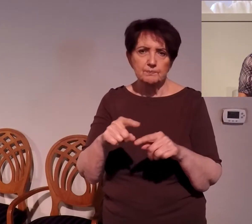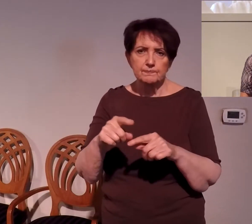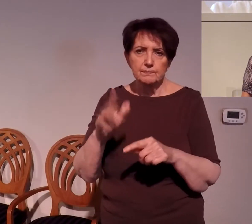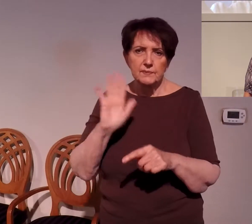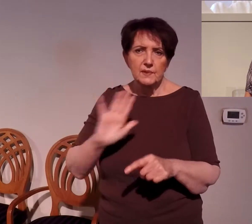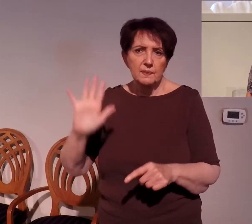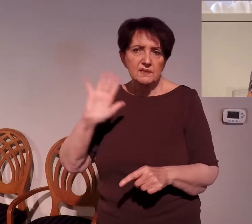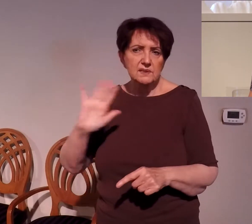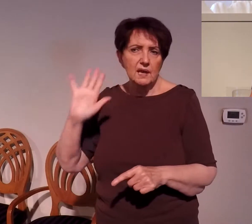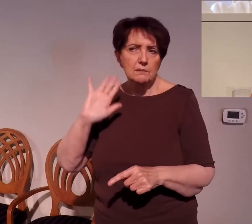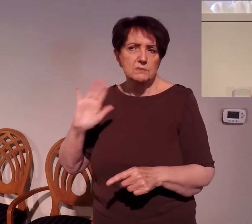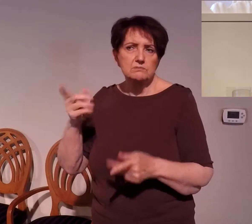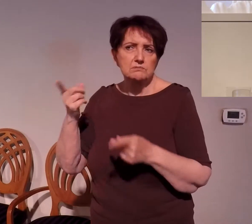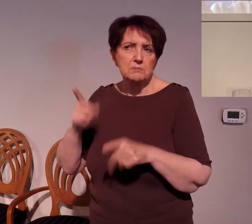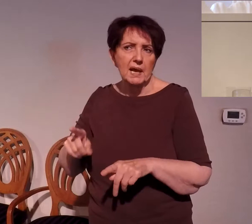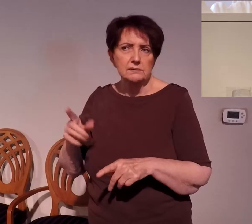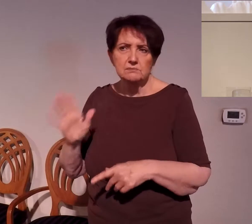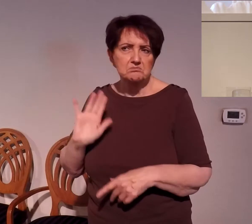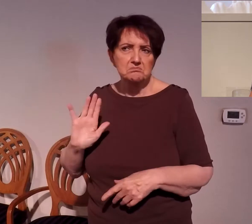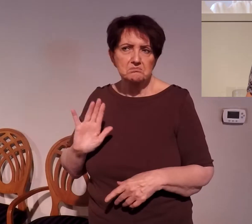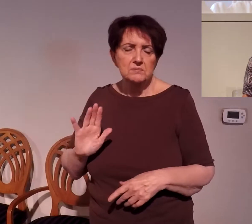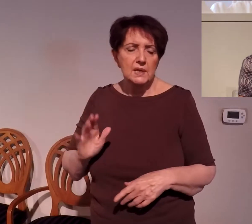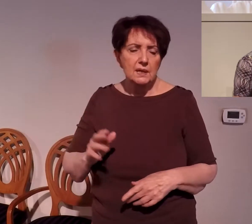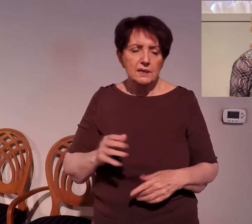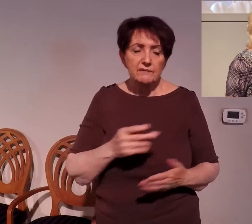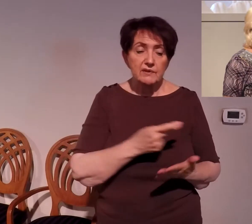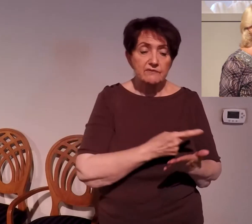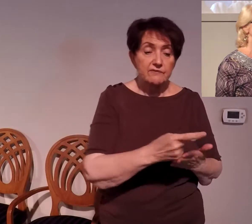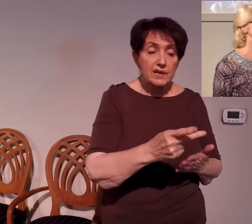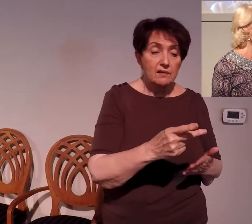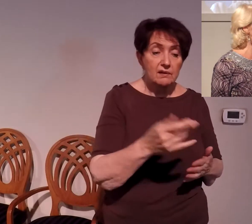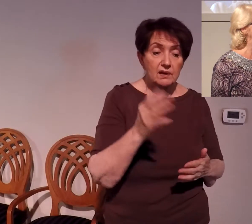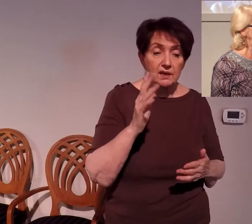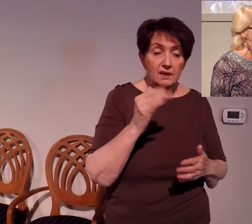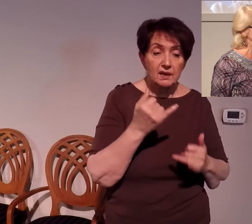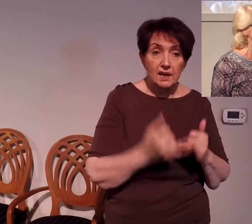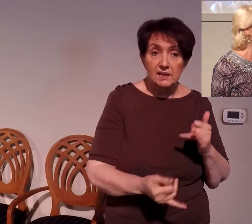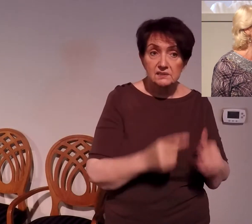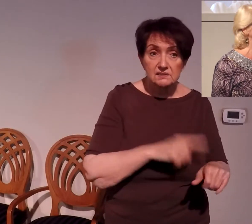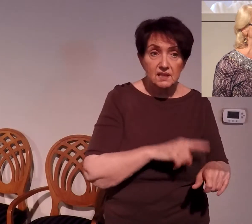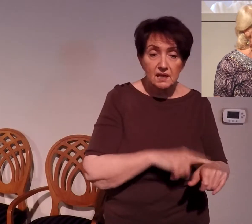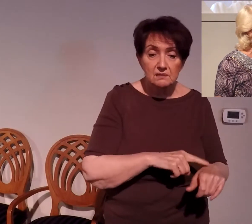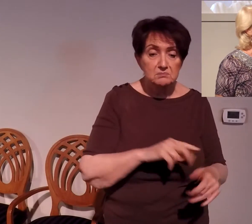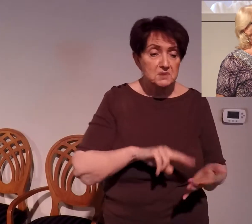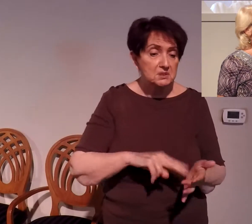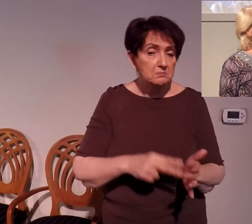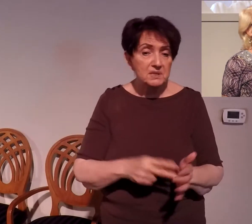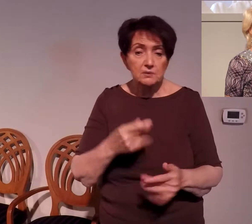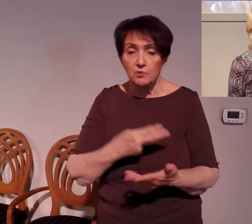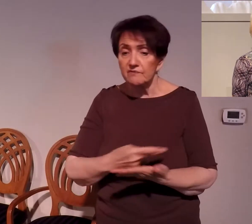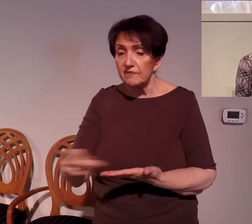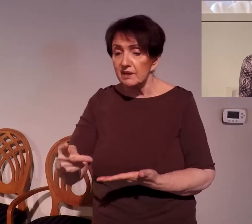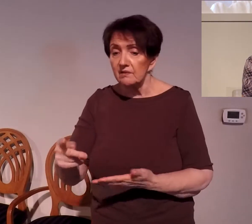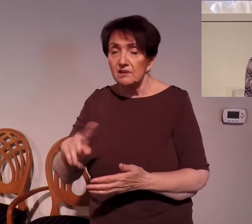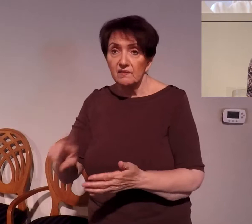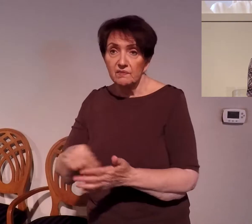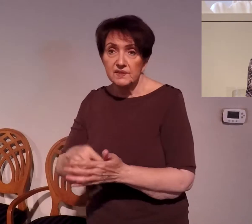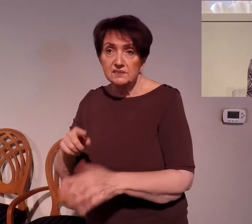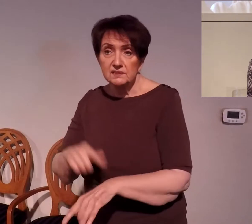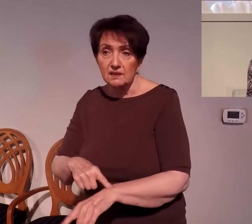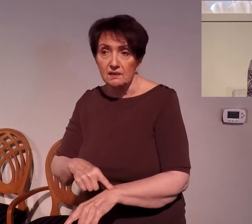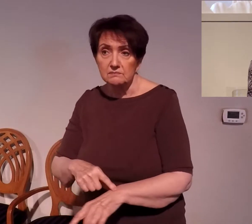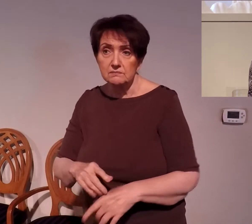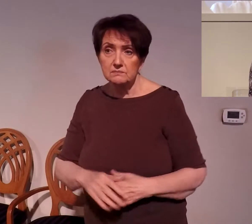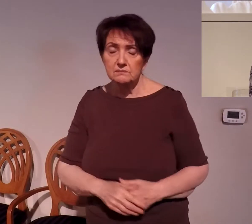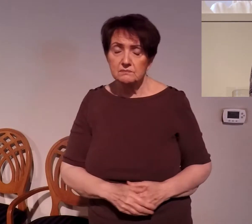a failure last time doesn't mean it's going to be a failure this time. Just because it didn't work out or just because I don't know how to do it or whatever, principle is not bound by